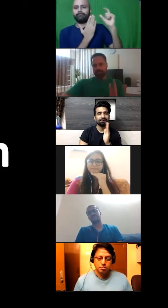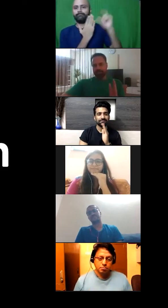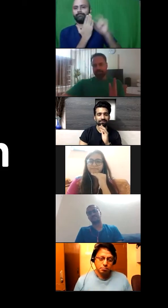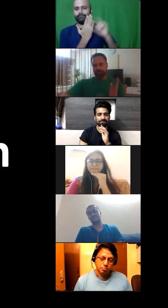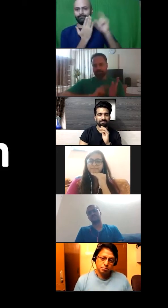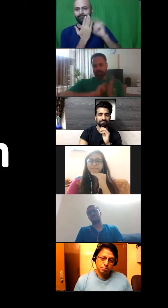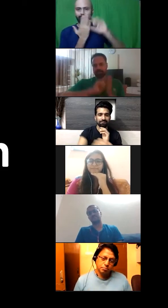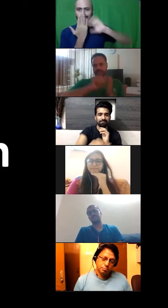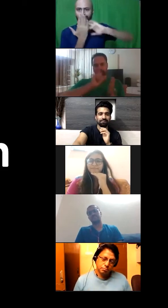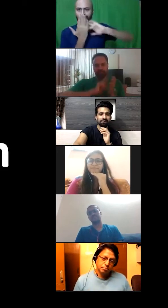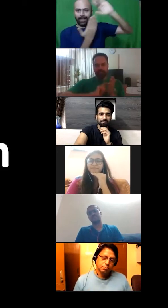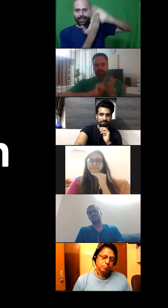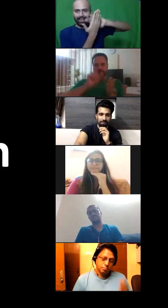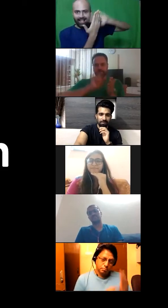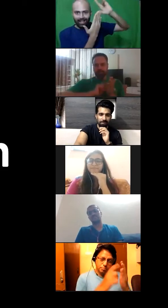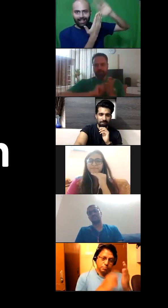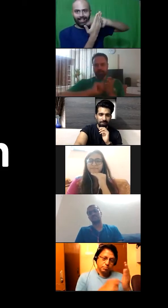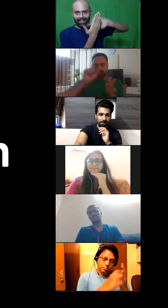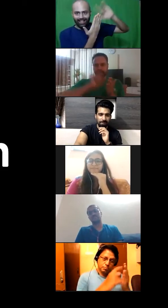in an upward direction.